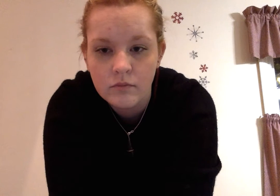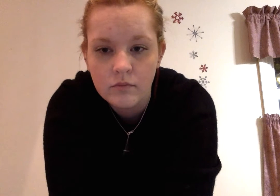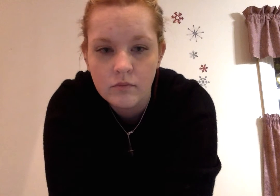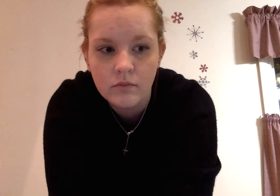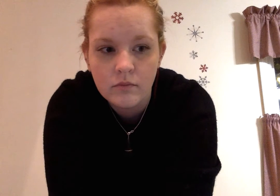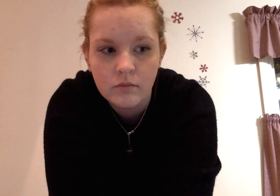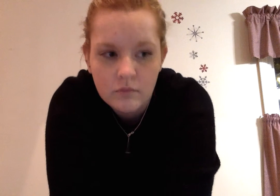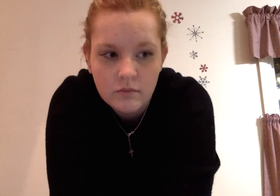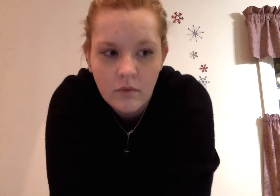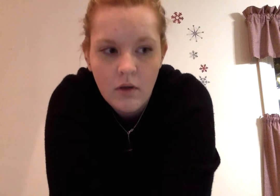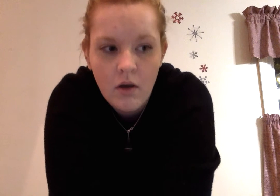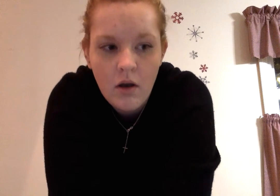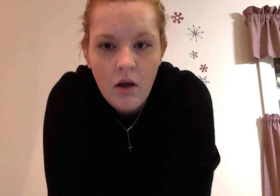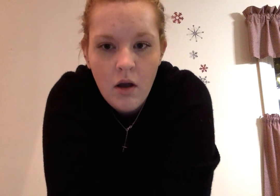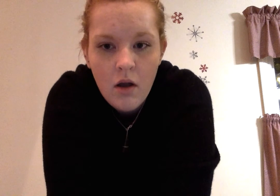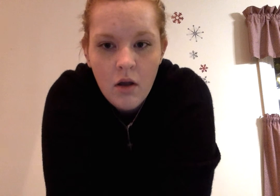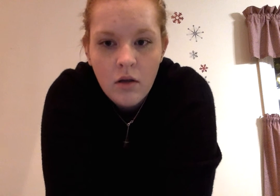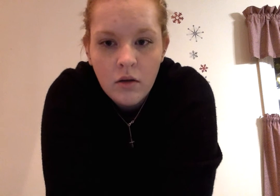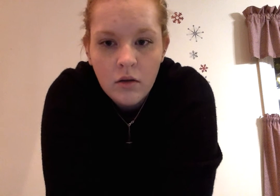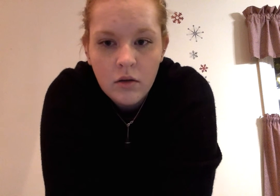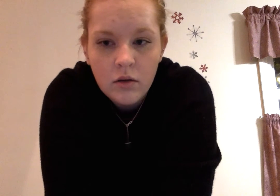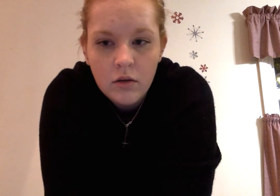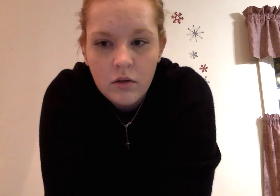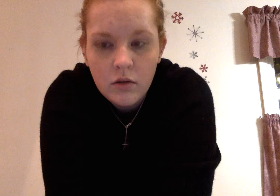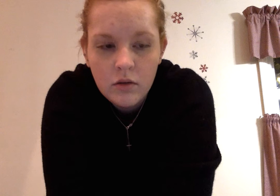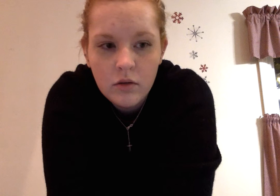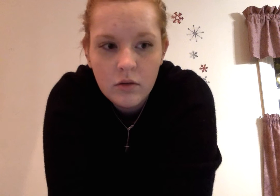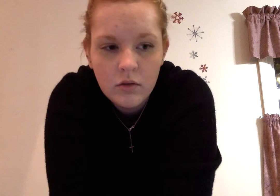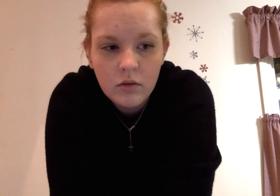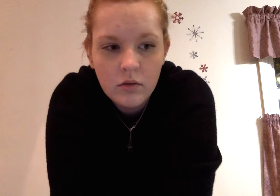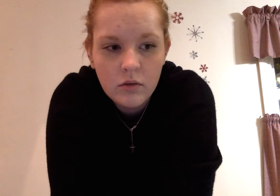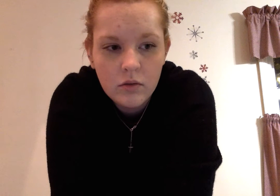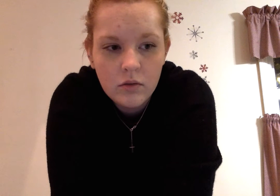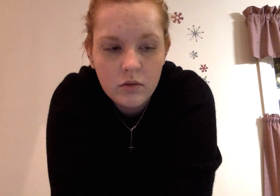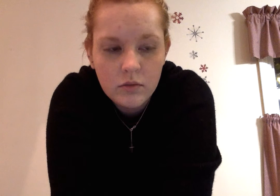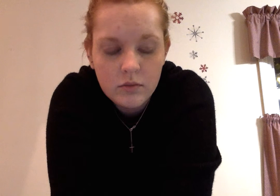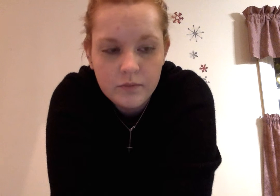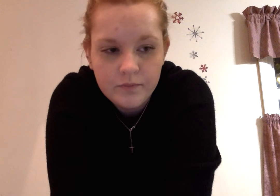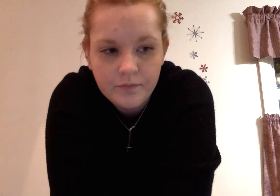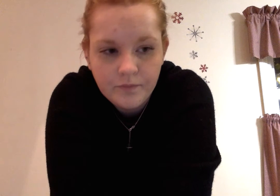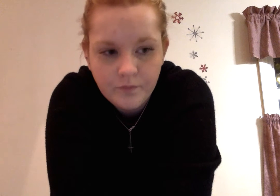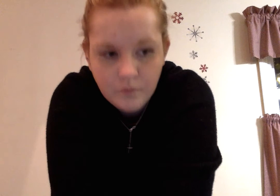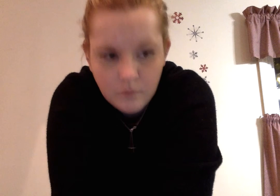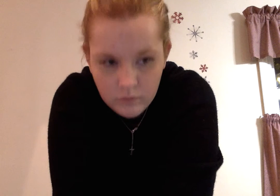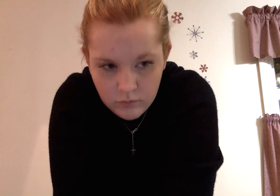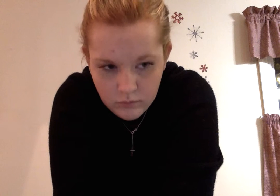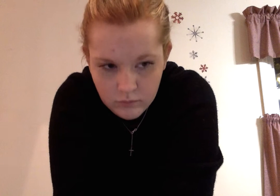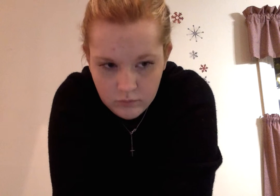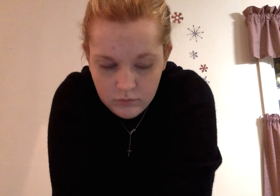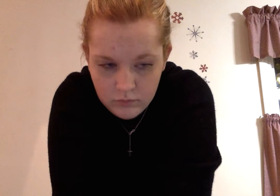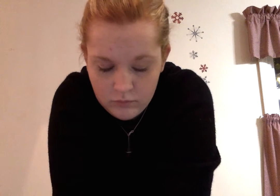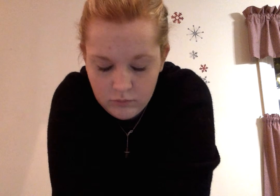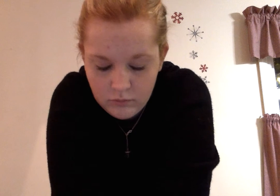and the listener. And that's also different. For example, in a lecture situation,